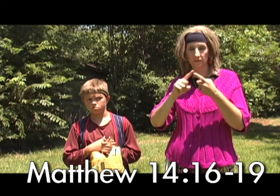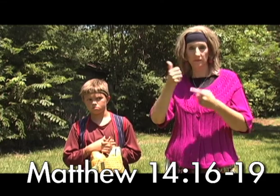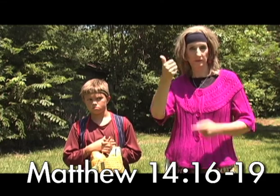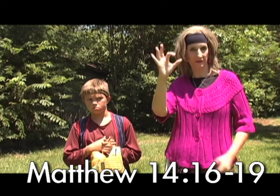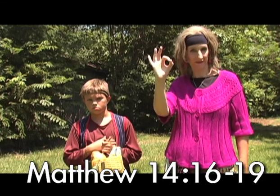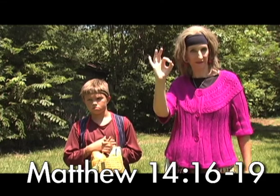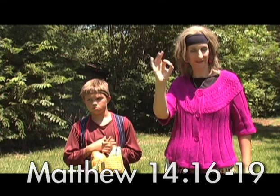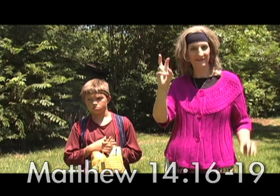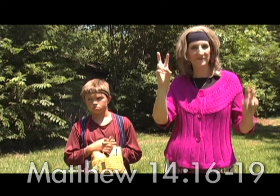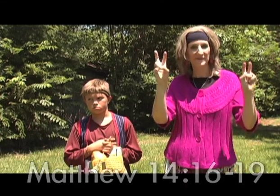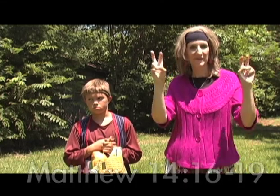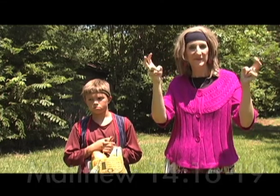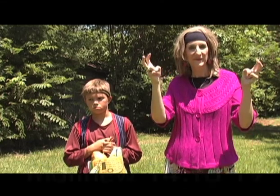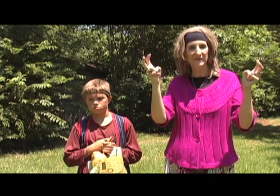19. It says,